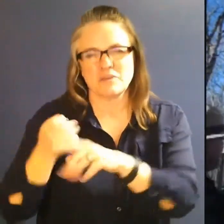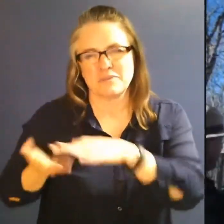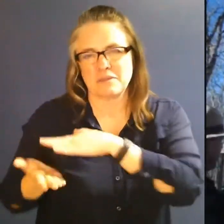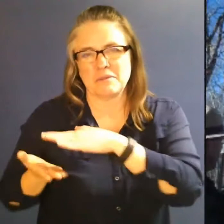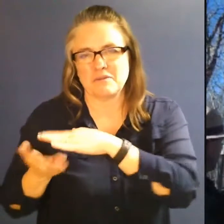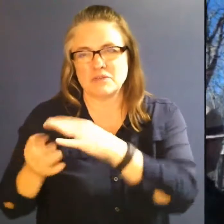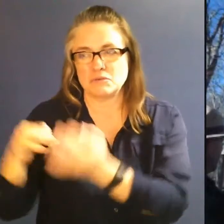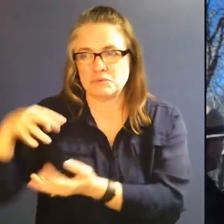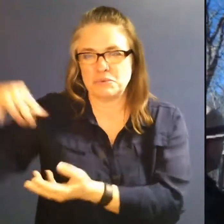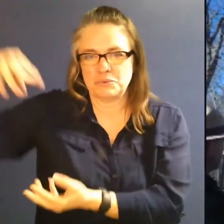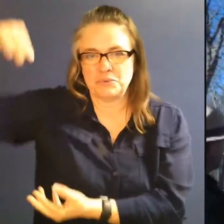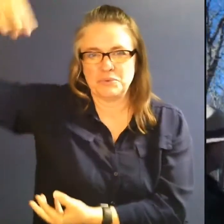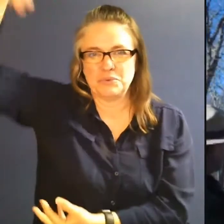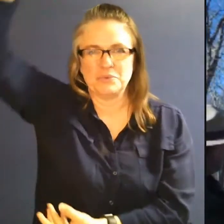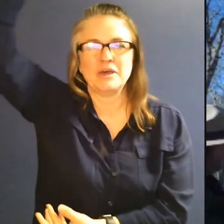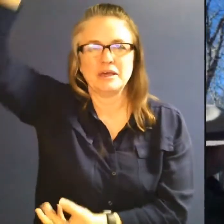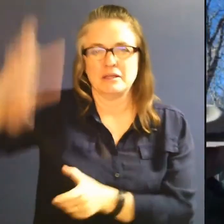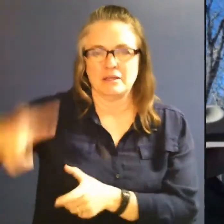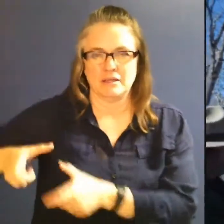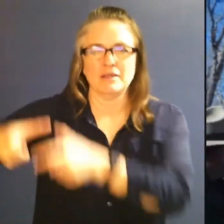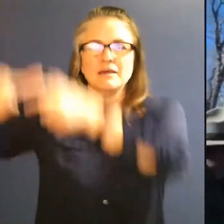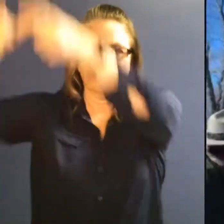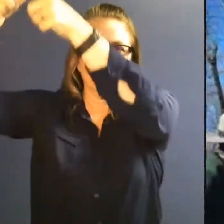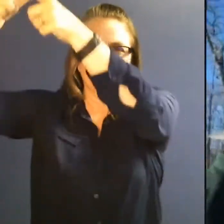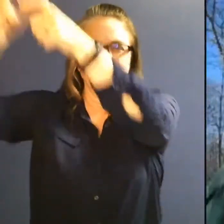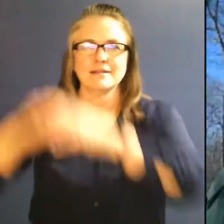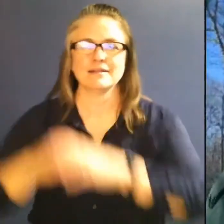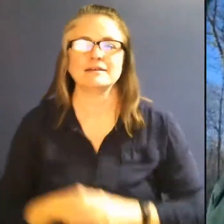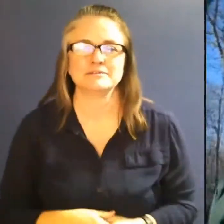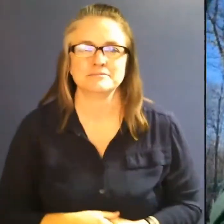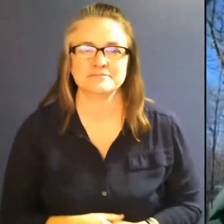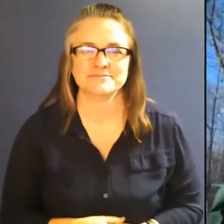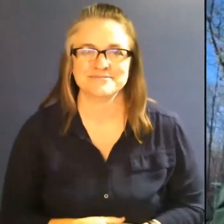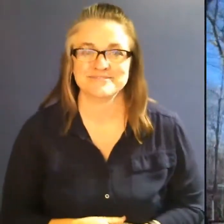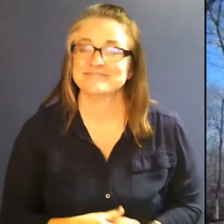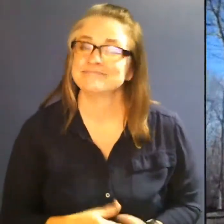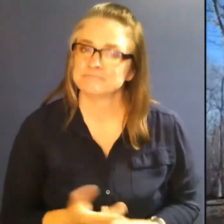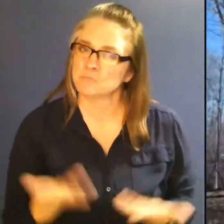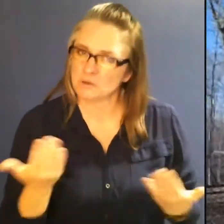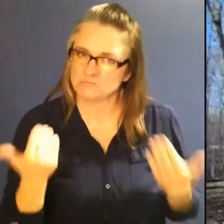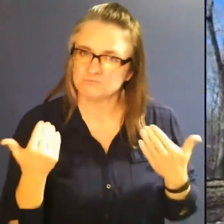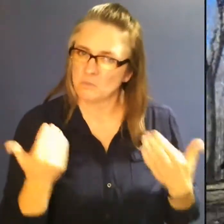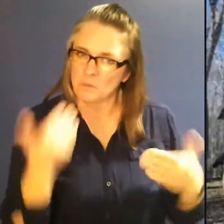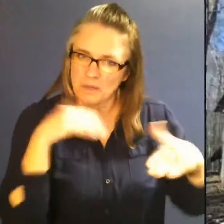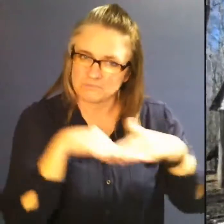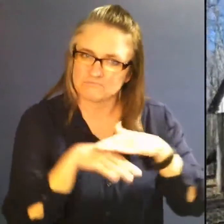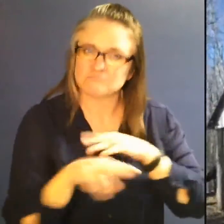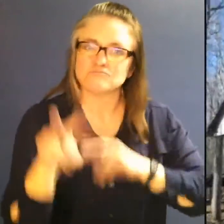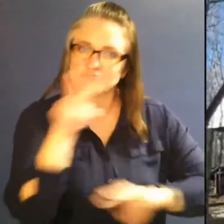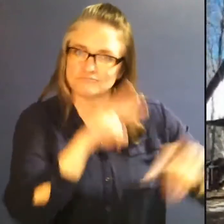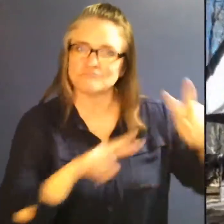goes out of there. So there's that. So we'll come and take a look at this.